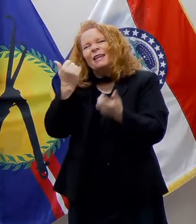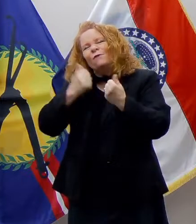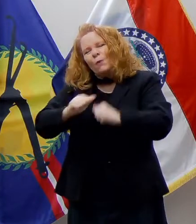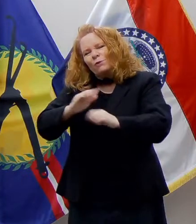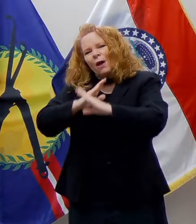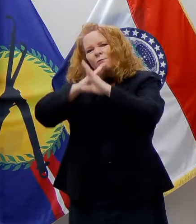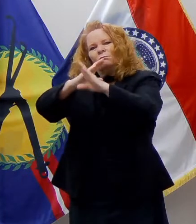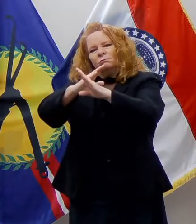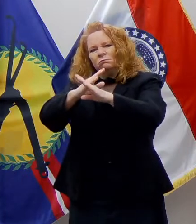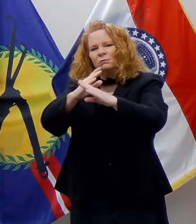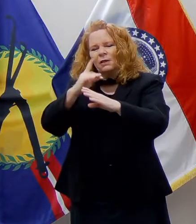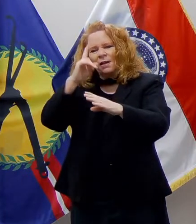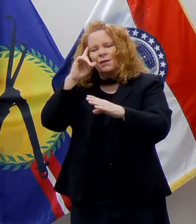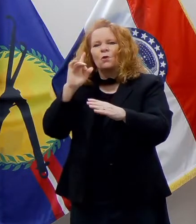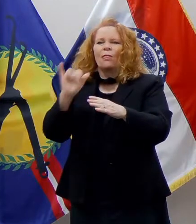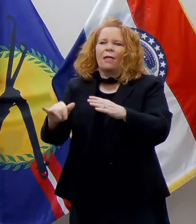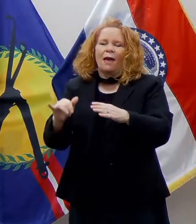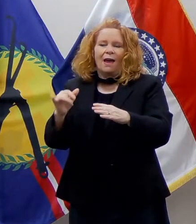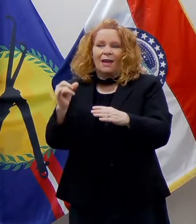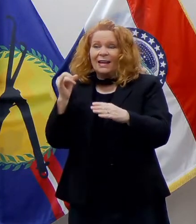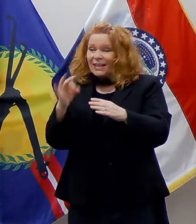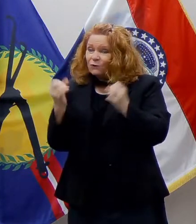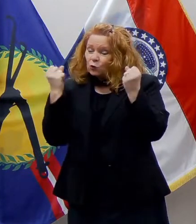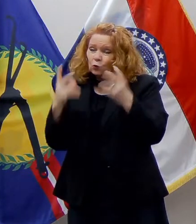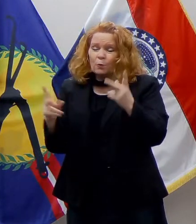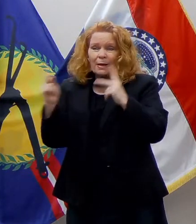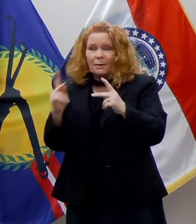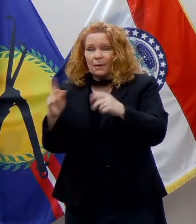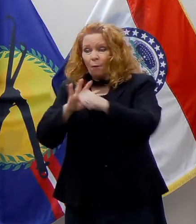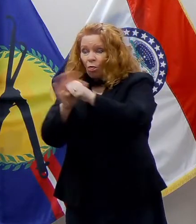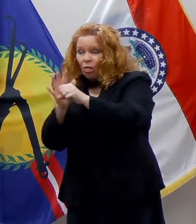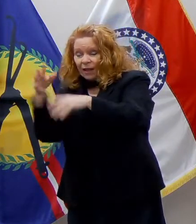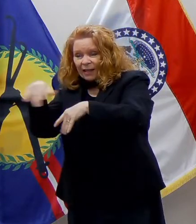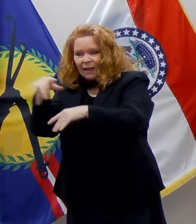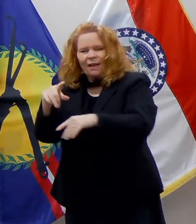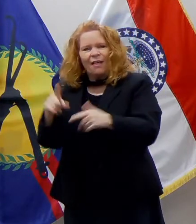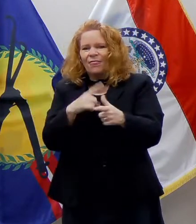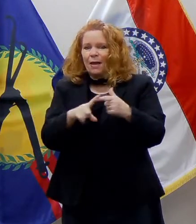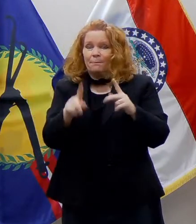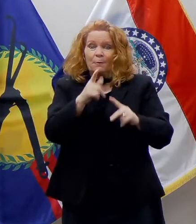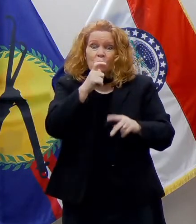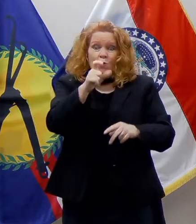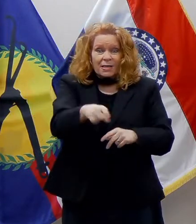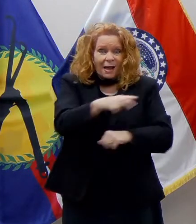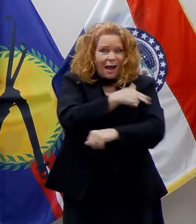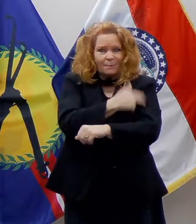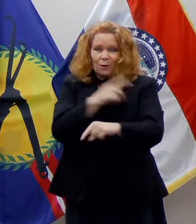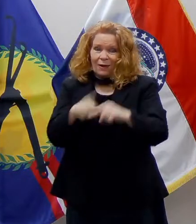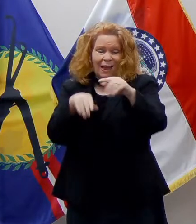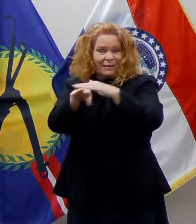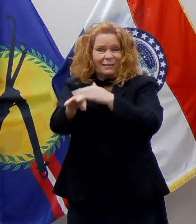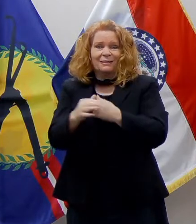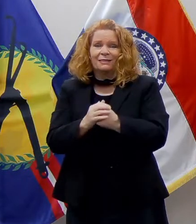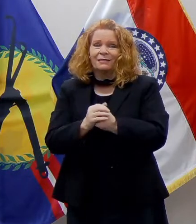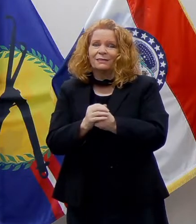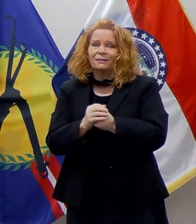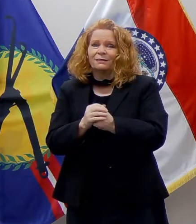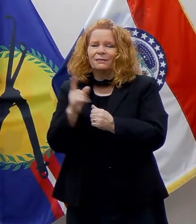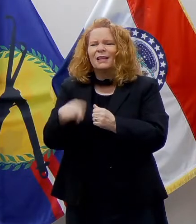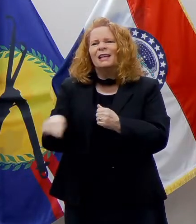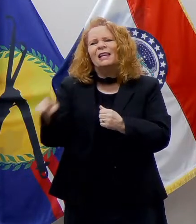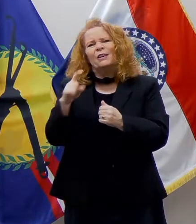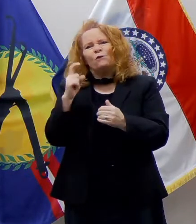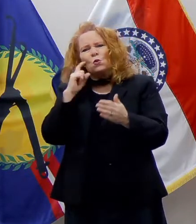the capacity of hospitals to treat sick or injured people in any of these situations. If you experience any symptoms